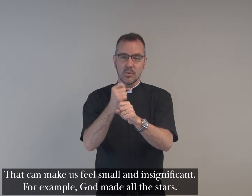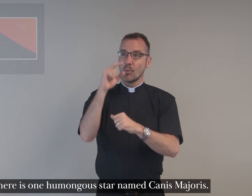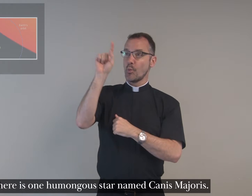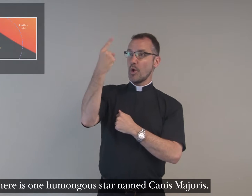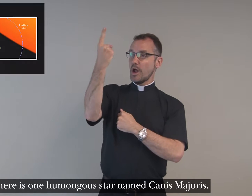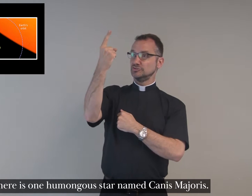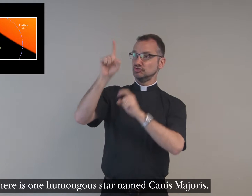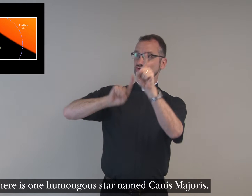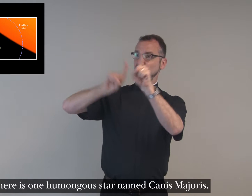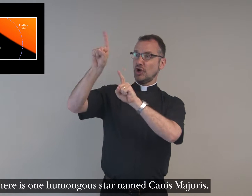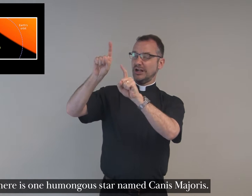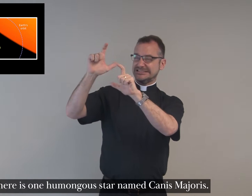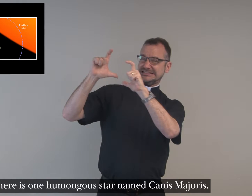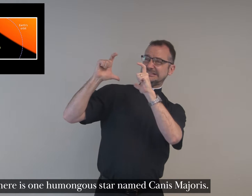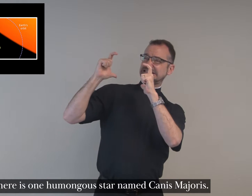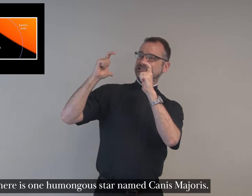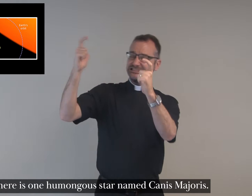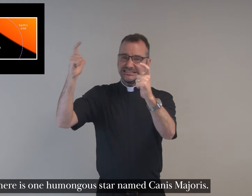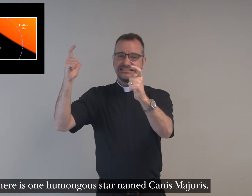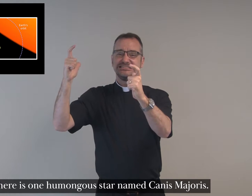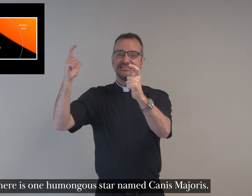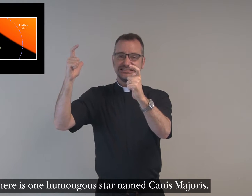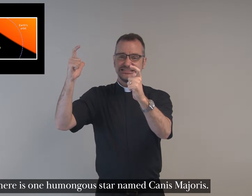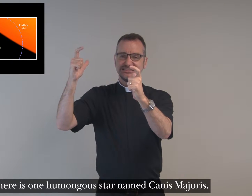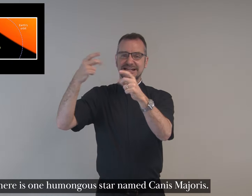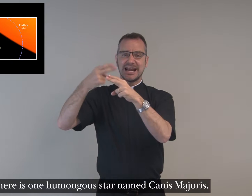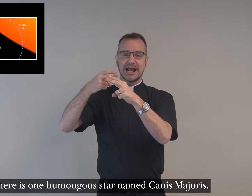There is one humongous star named Canis Majoris.